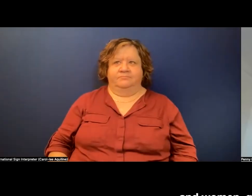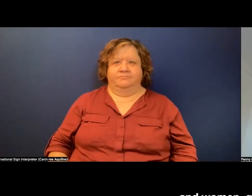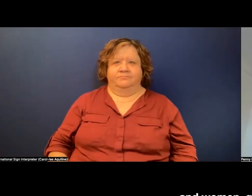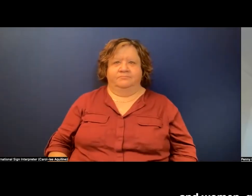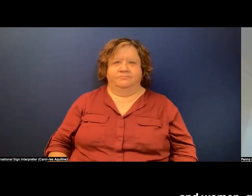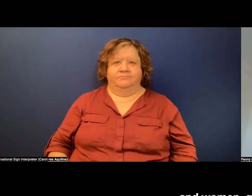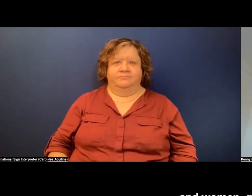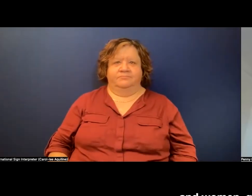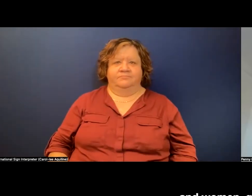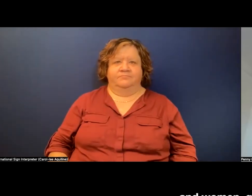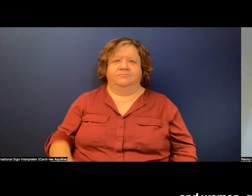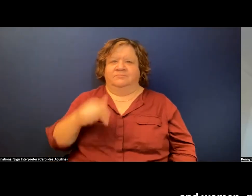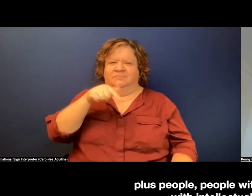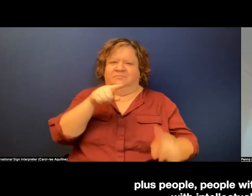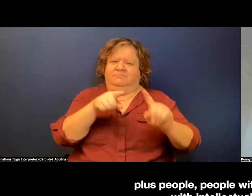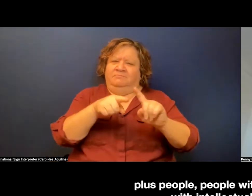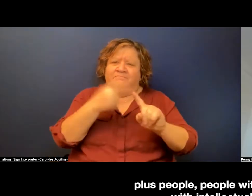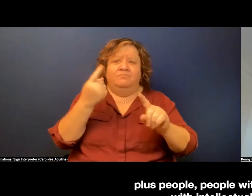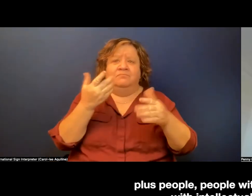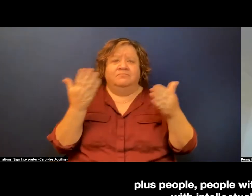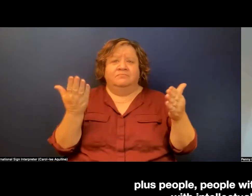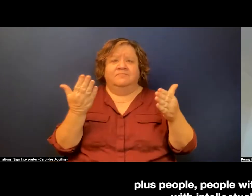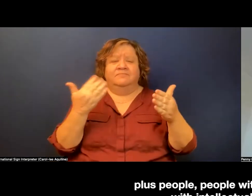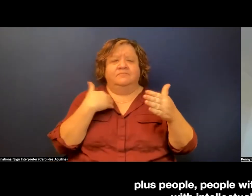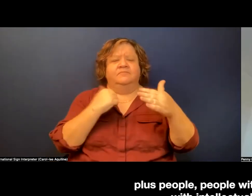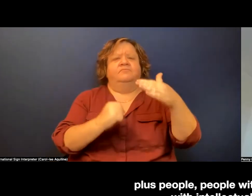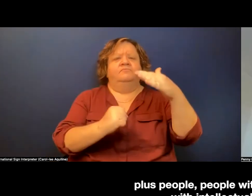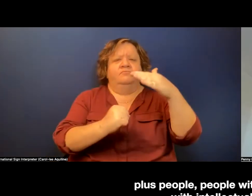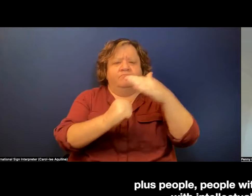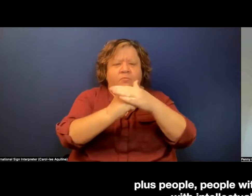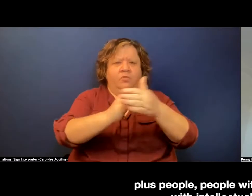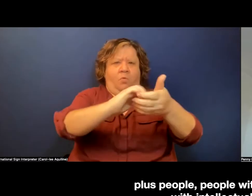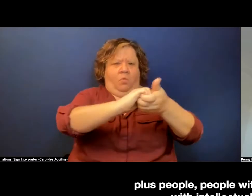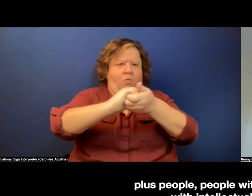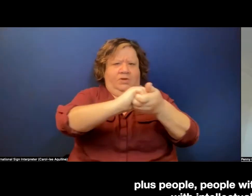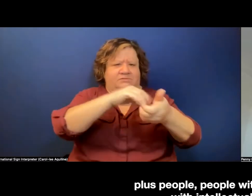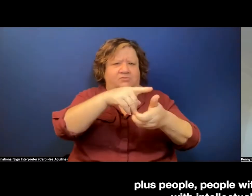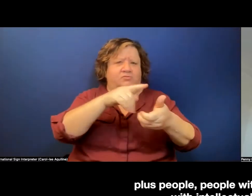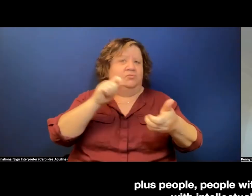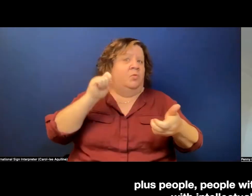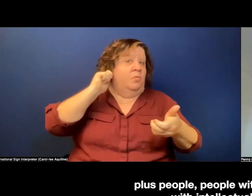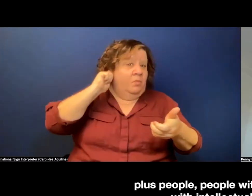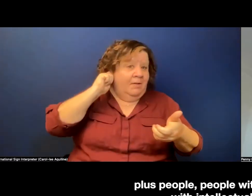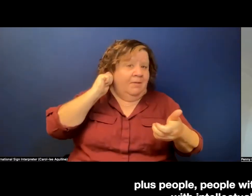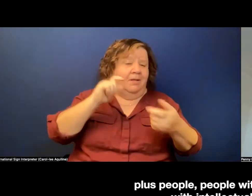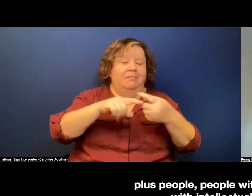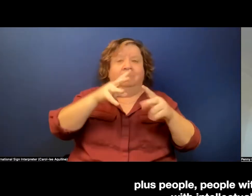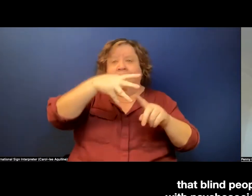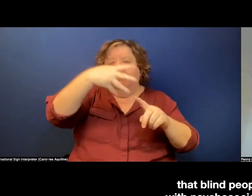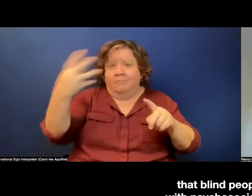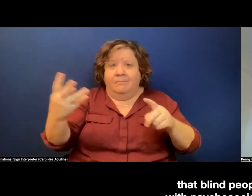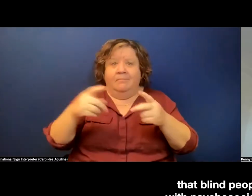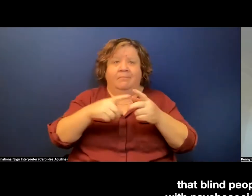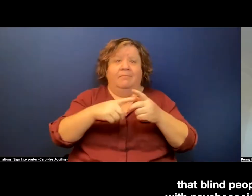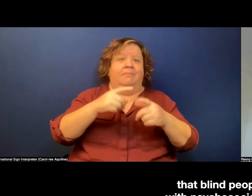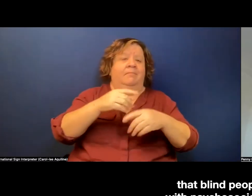and women, girls, LGBT+ people, people with albinism, people with intellectual